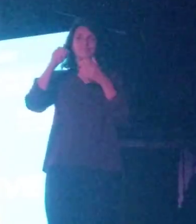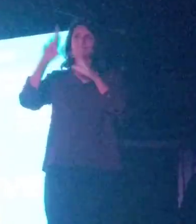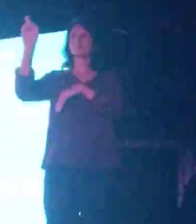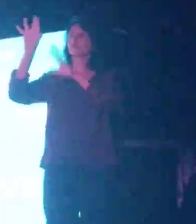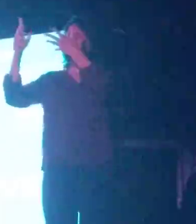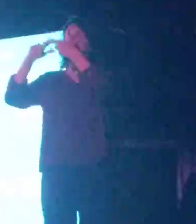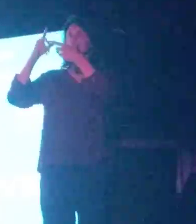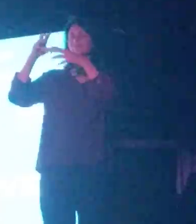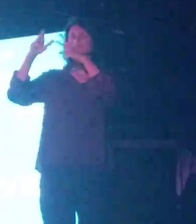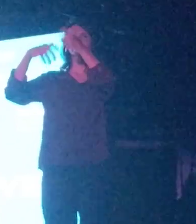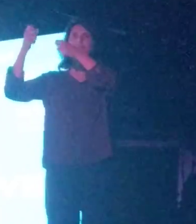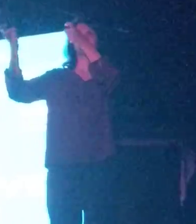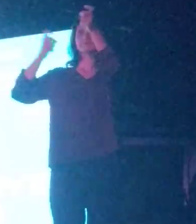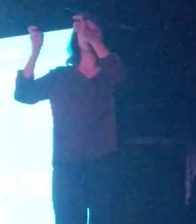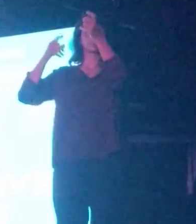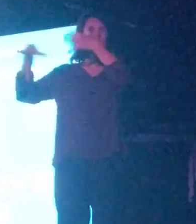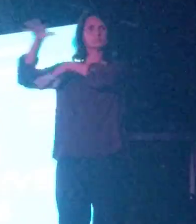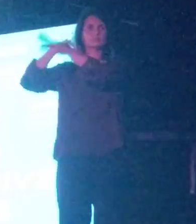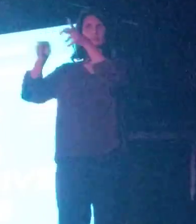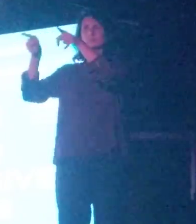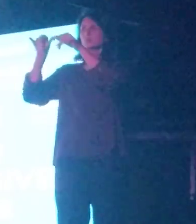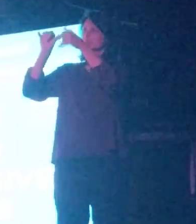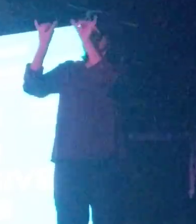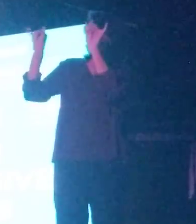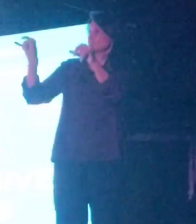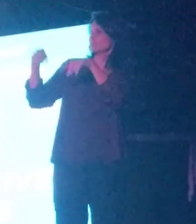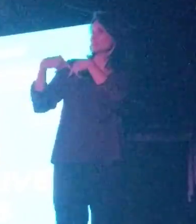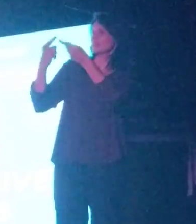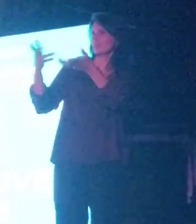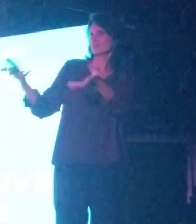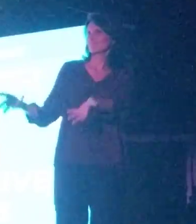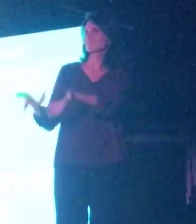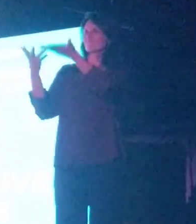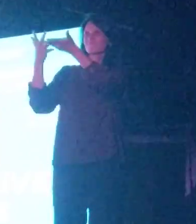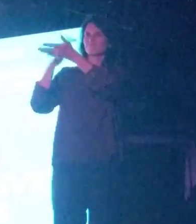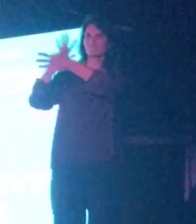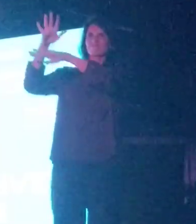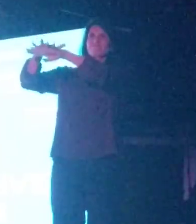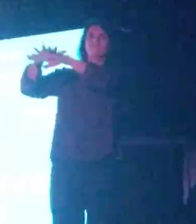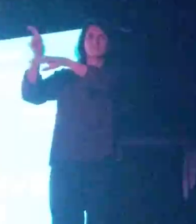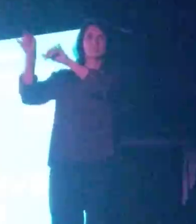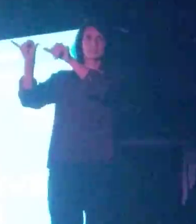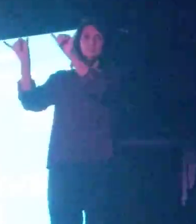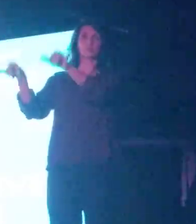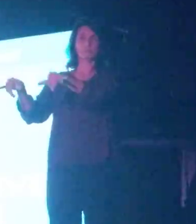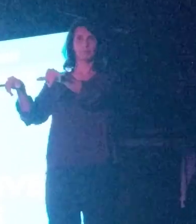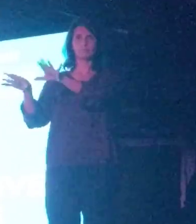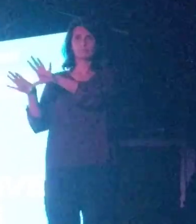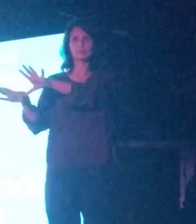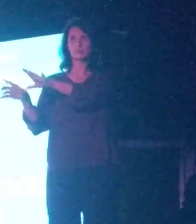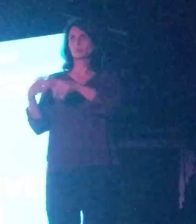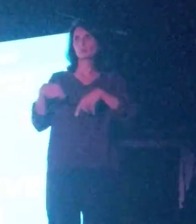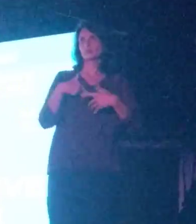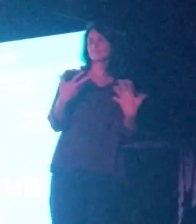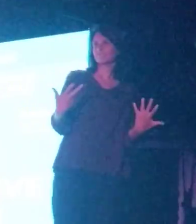side, because they had a system that they basically imposed. I'll give you one last thing, because I'm pretty, concerned about